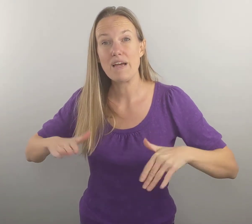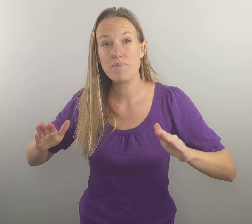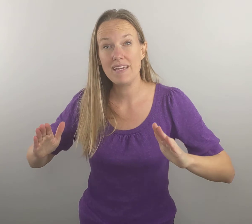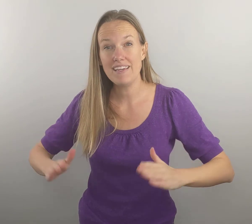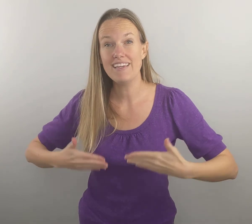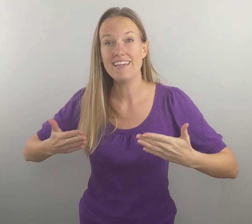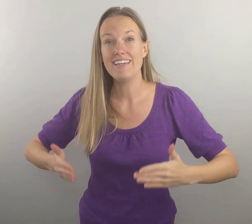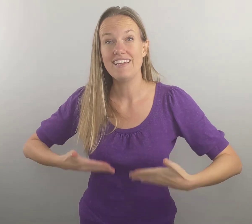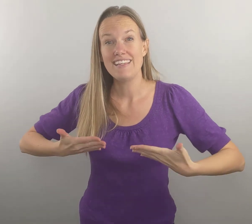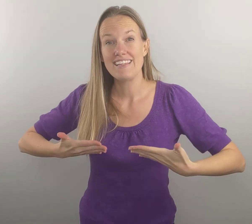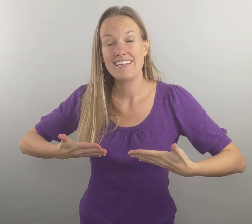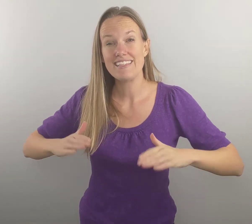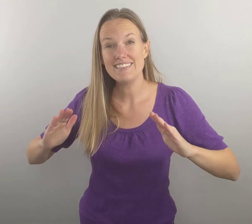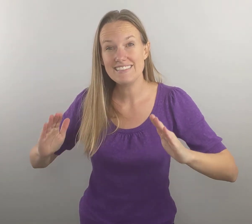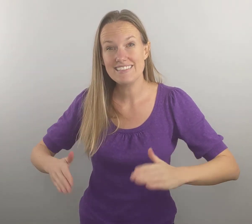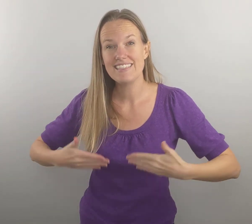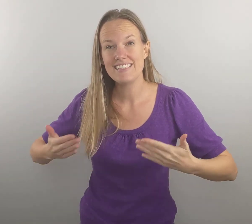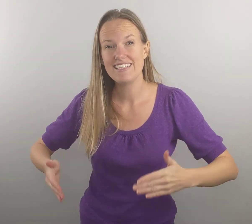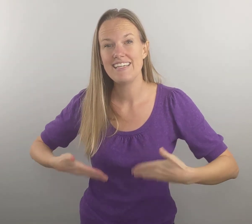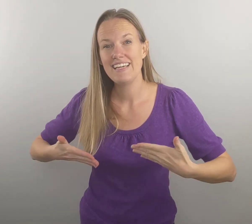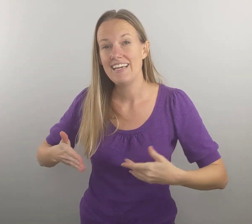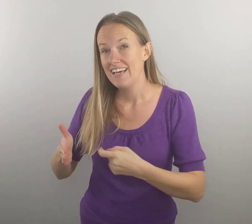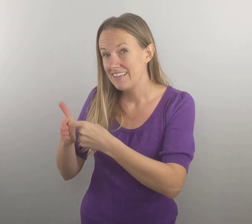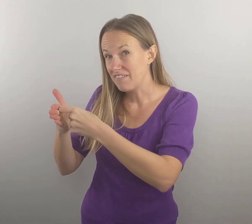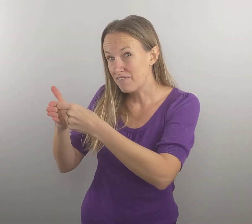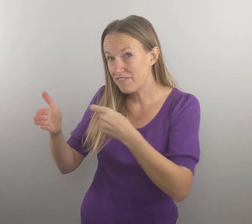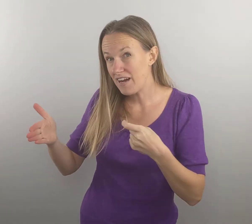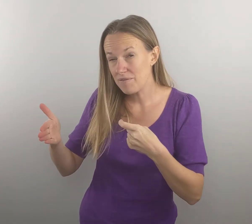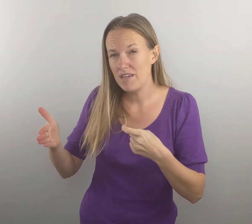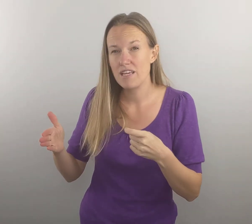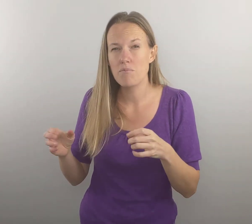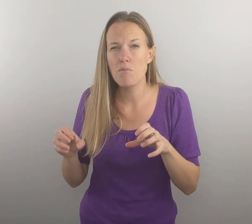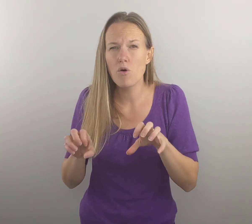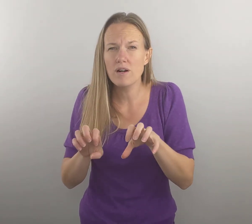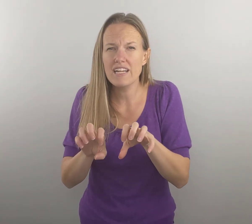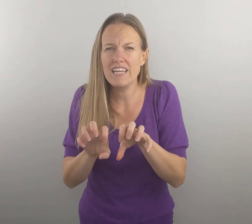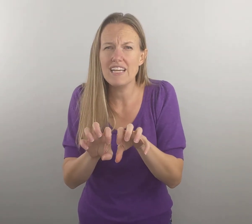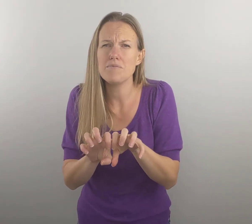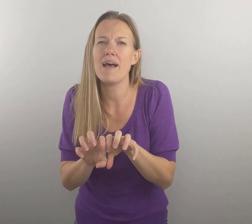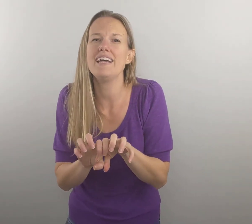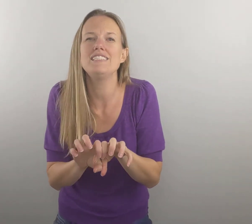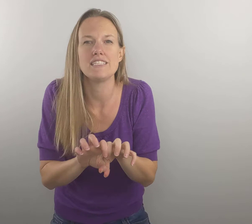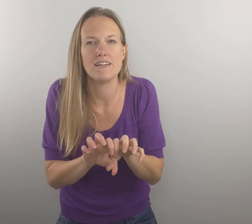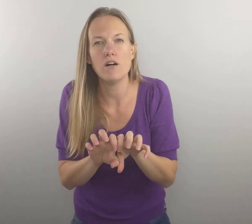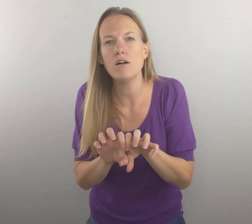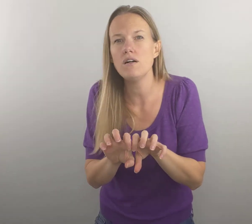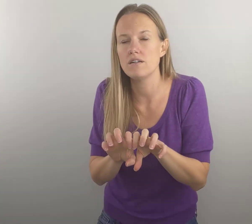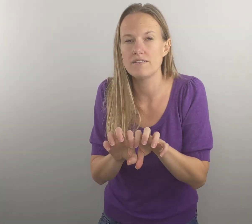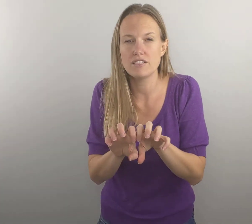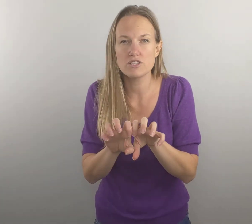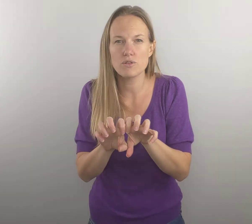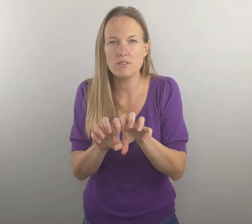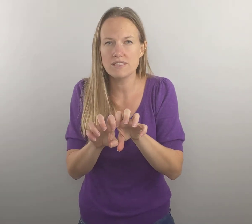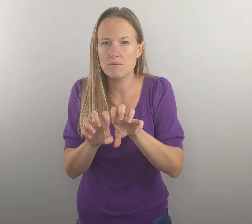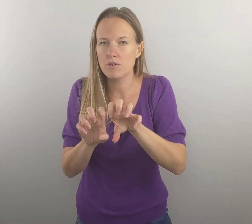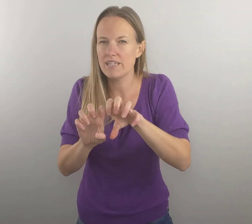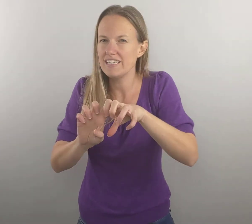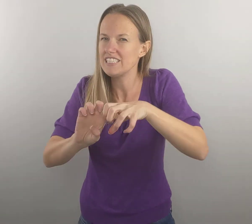happy, like this. And from, and then mourning, imagine, when your soul is in mourning, it's